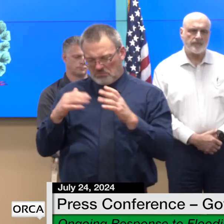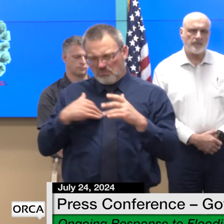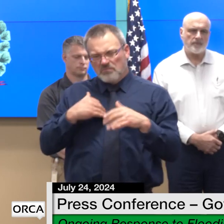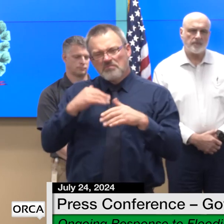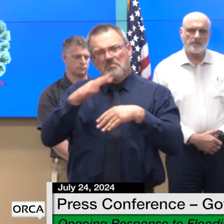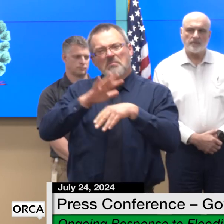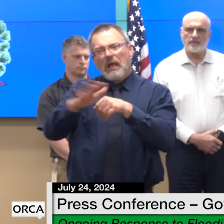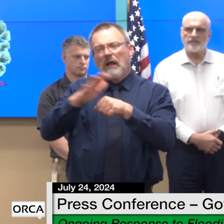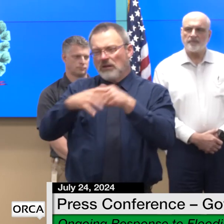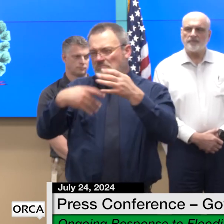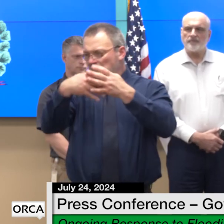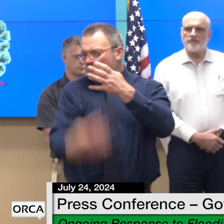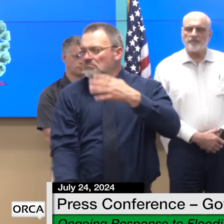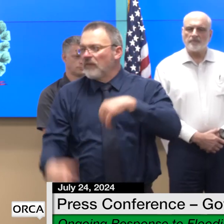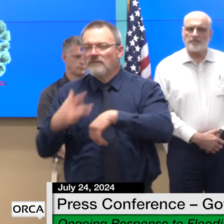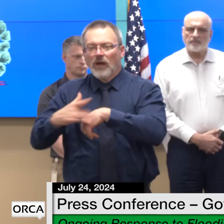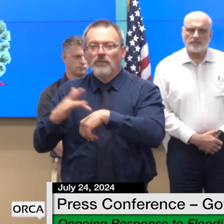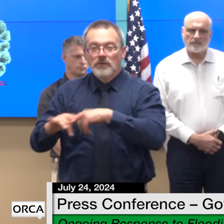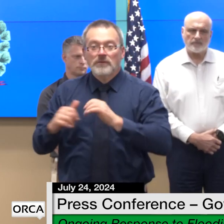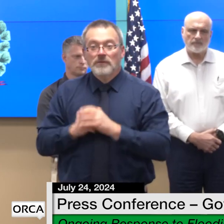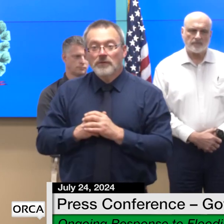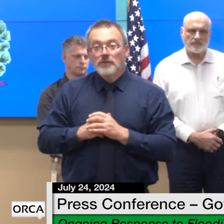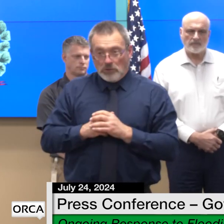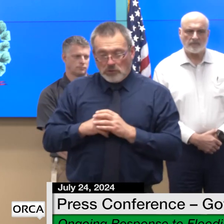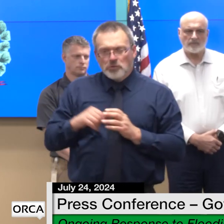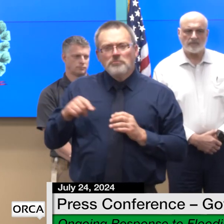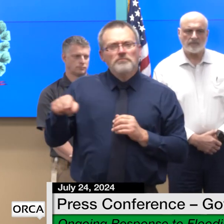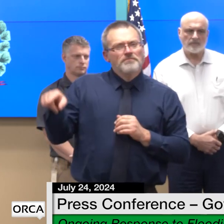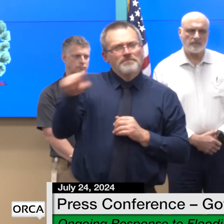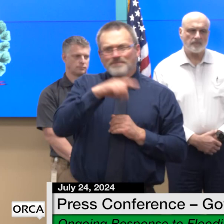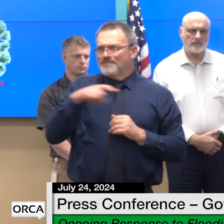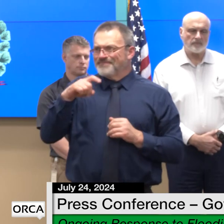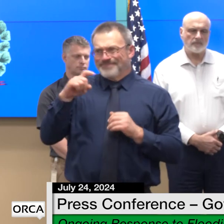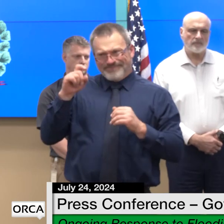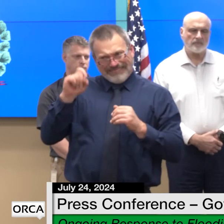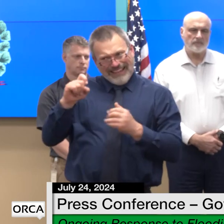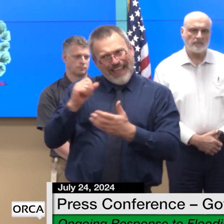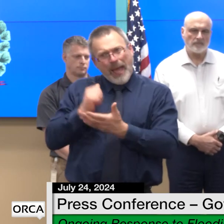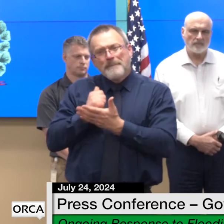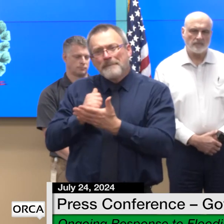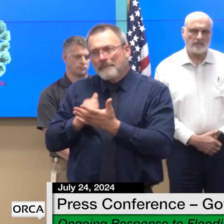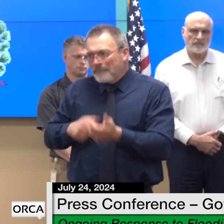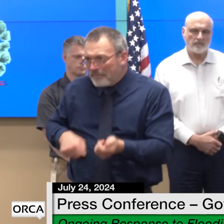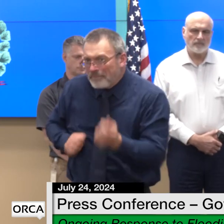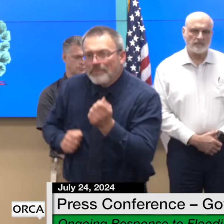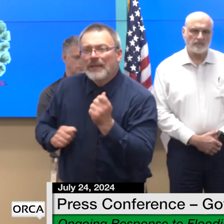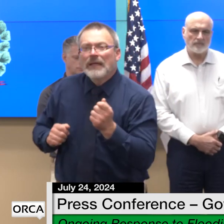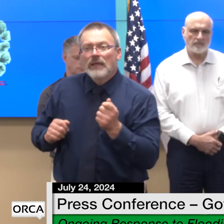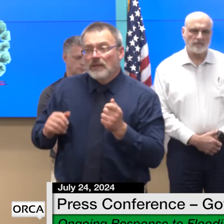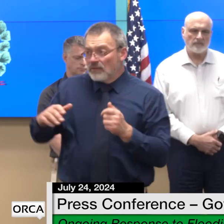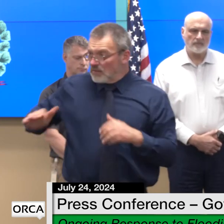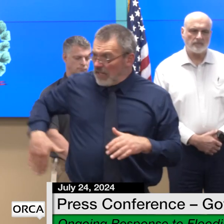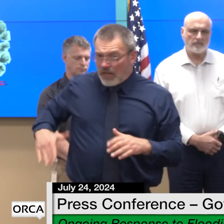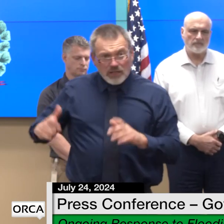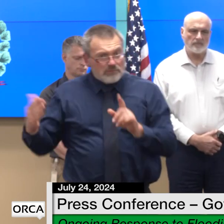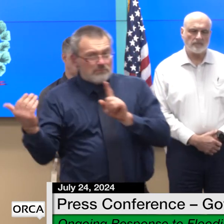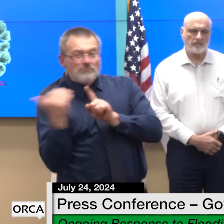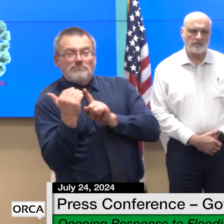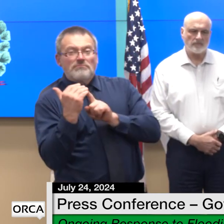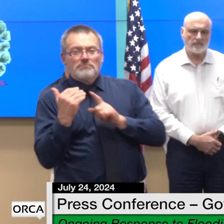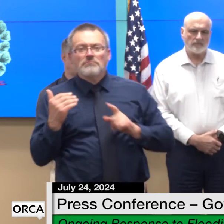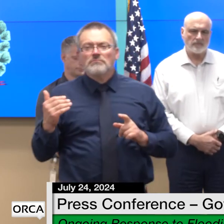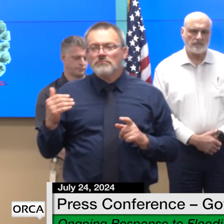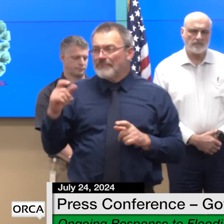If you still need assistance with muckouts or have not yet asked for flood-related assistance and volunteer